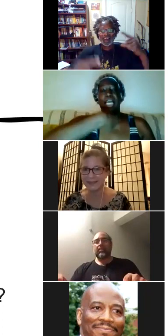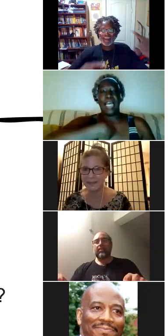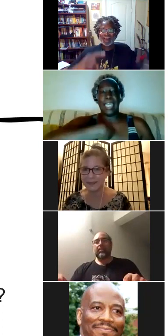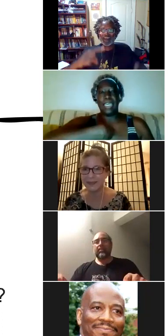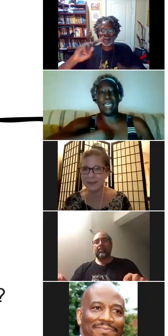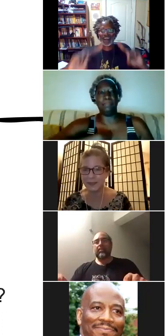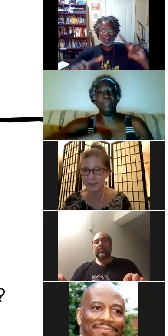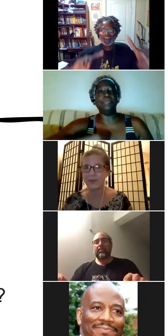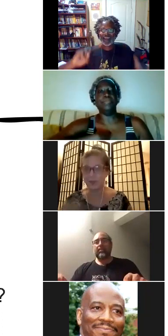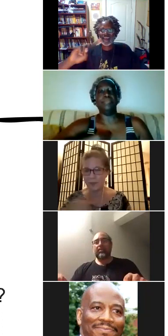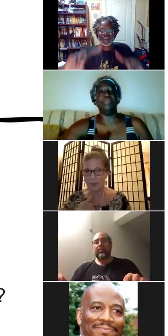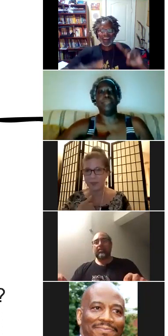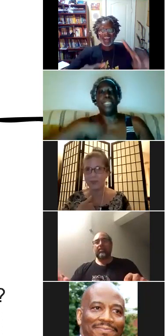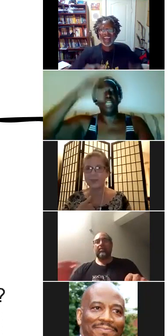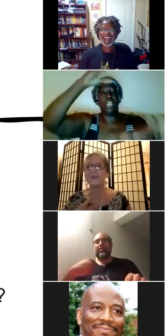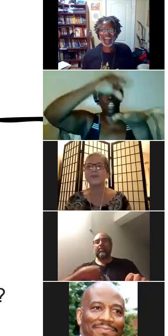So I am